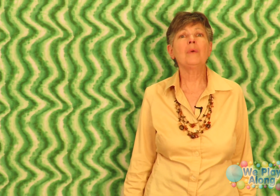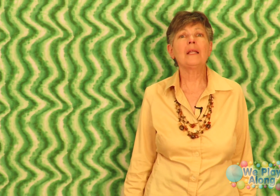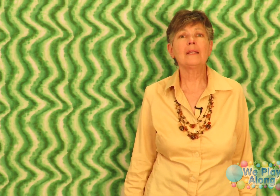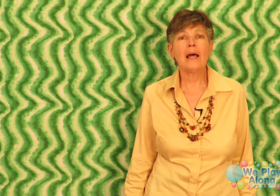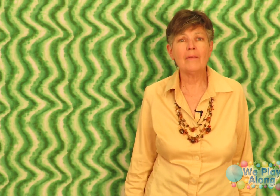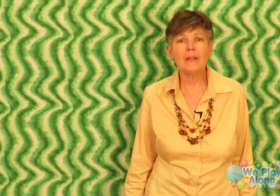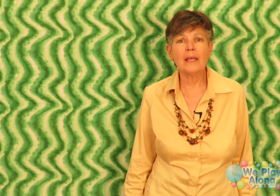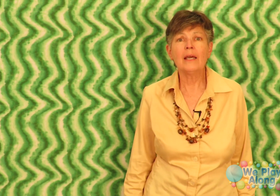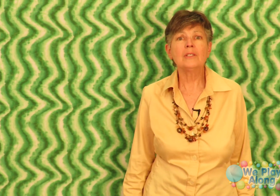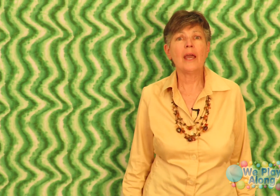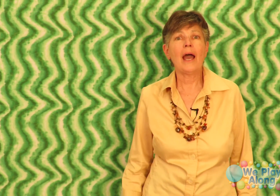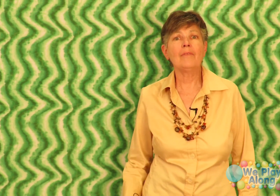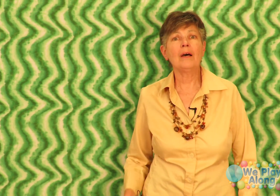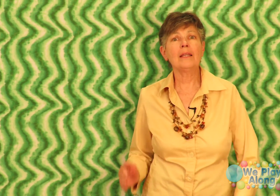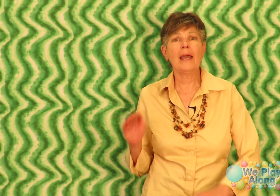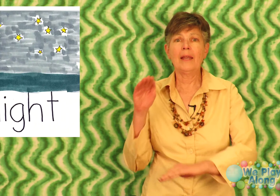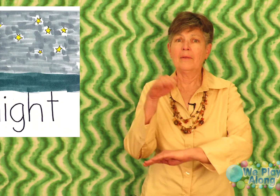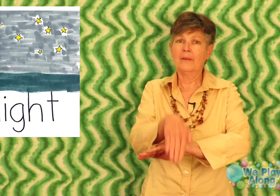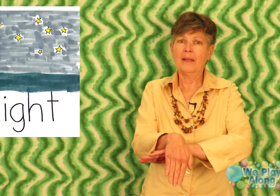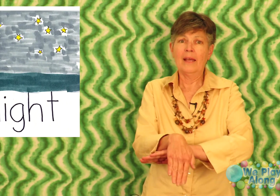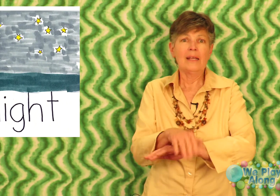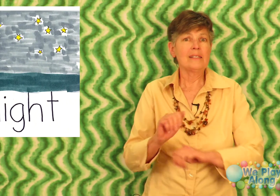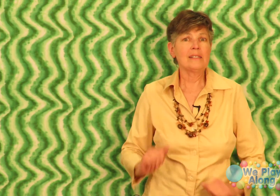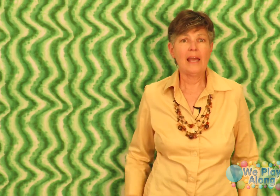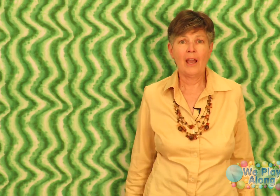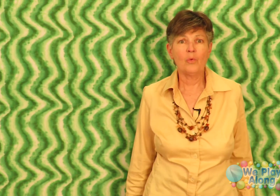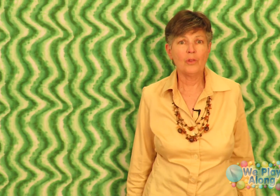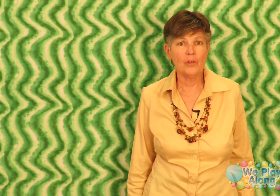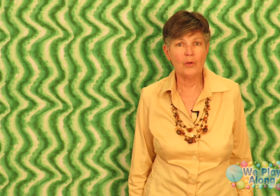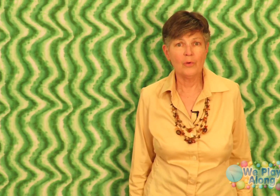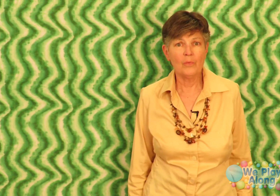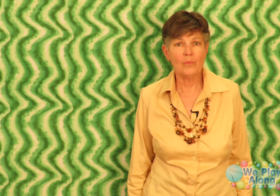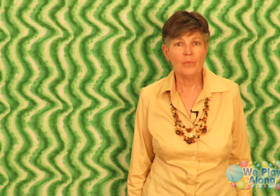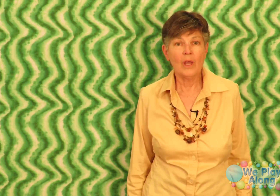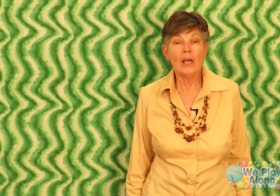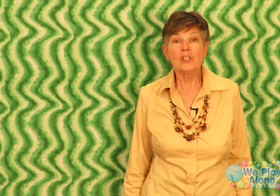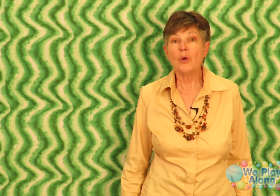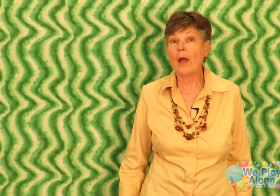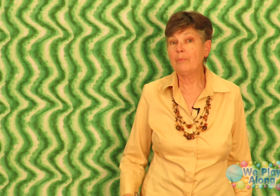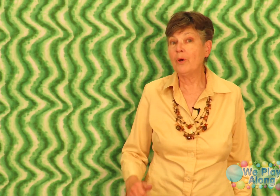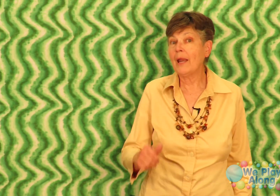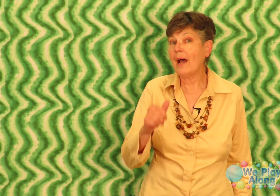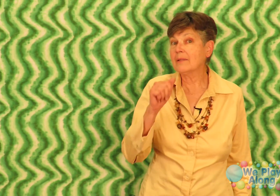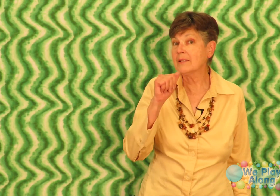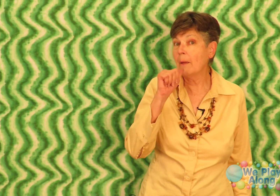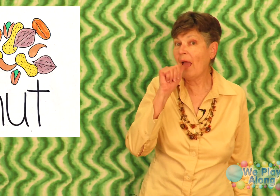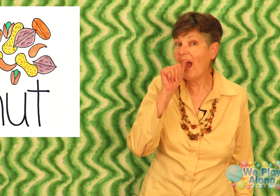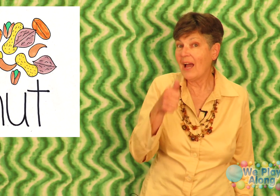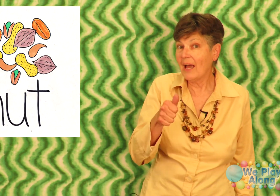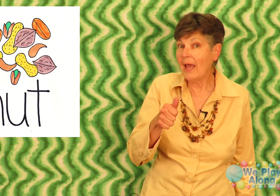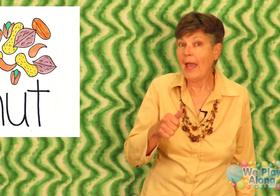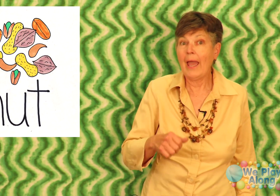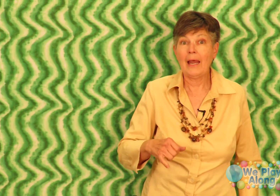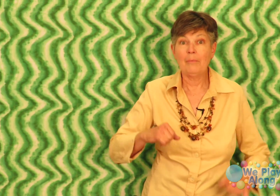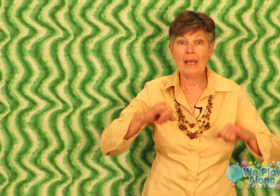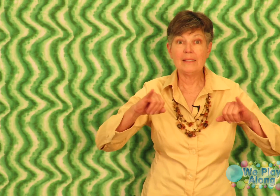be lovely to have a late snack with you. So I put out some, and I made